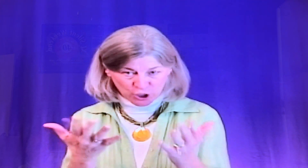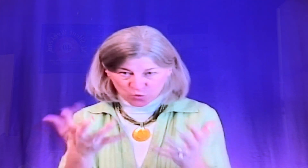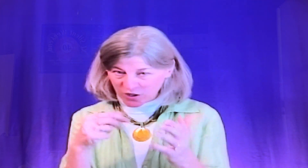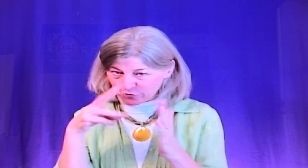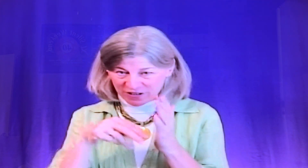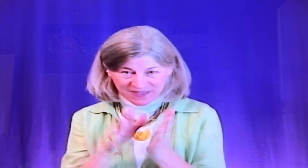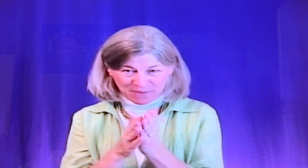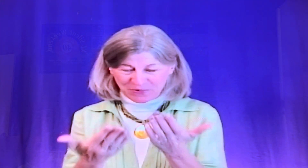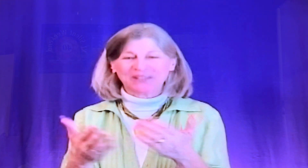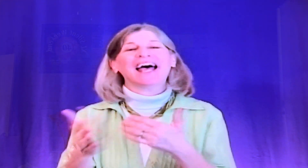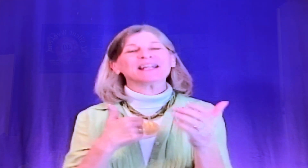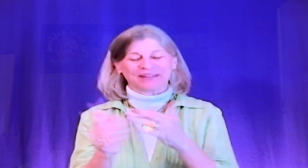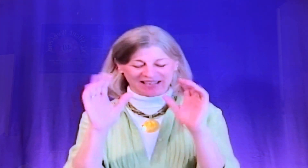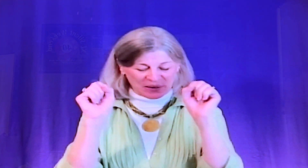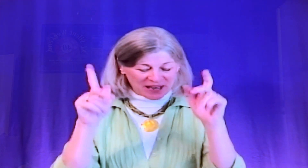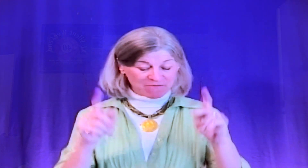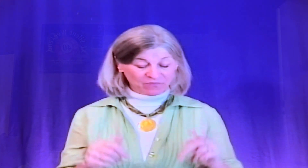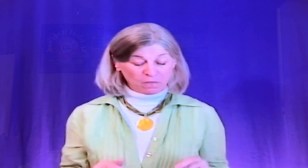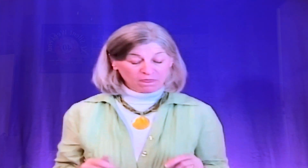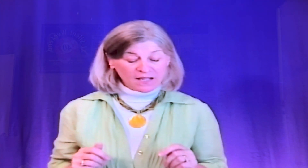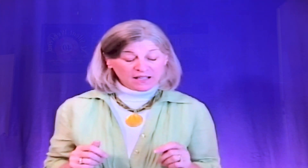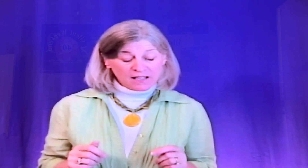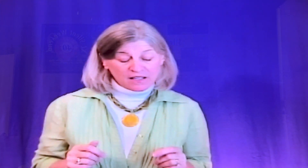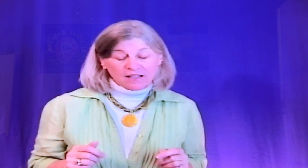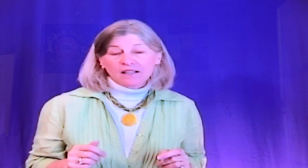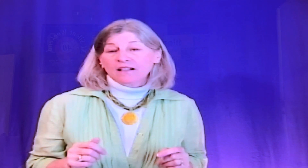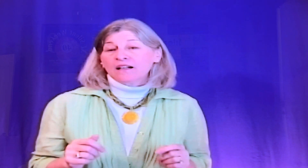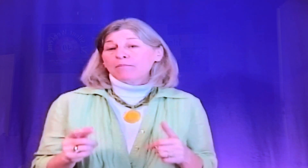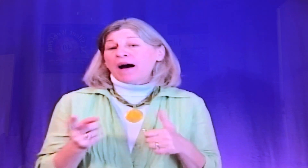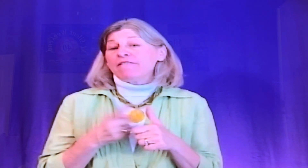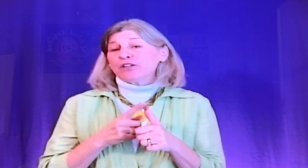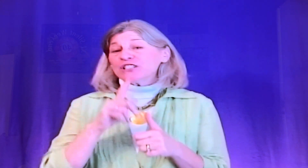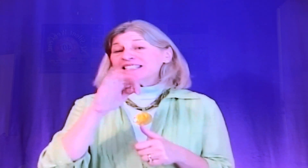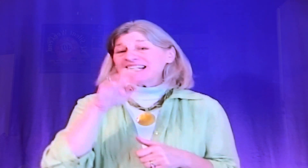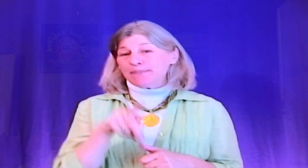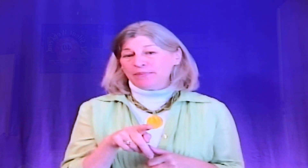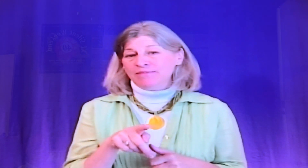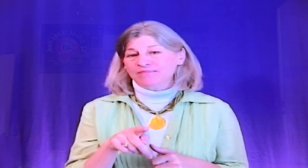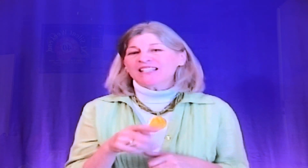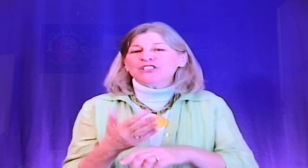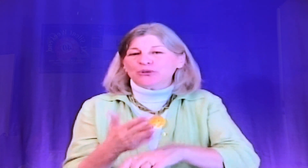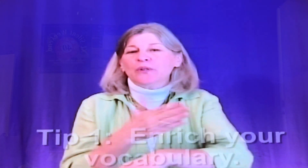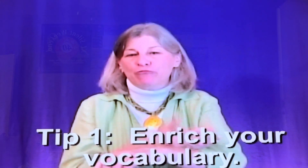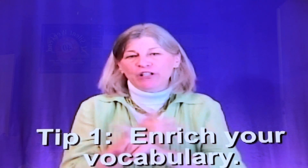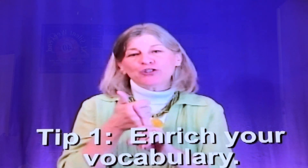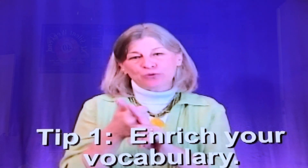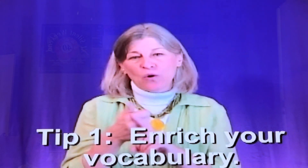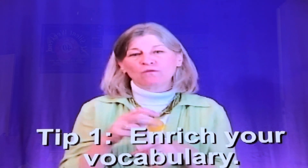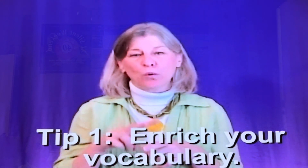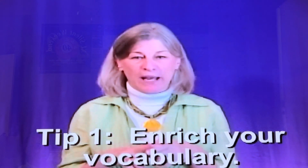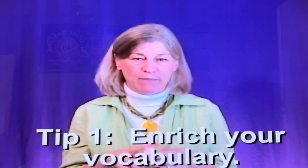want to read that book. Anyway, okay. My first tip is to enrich your own